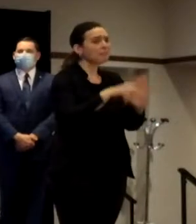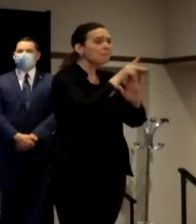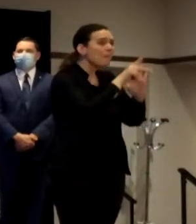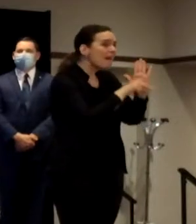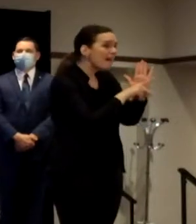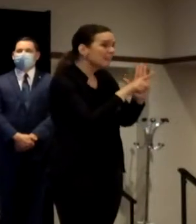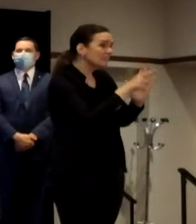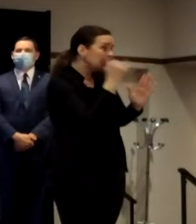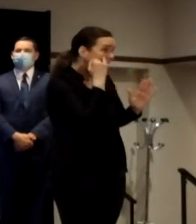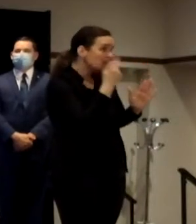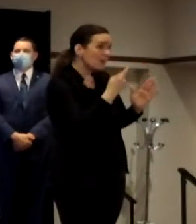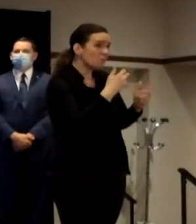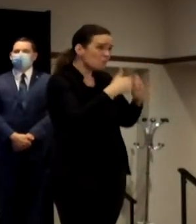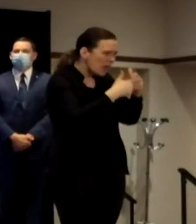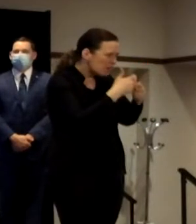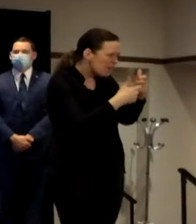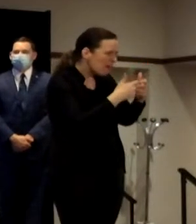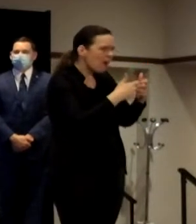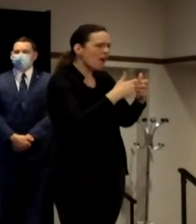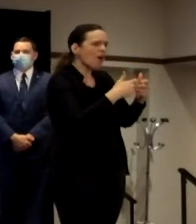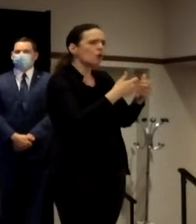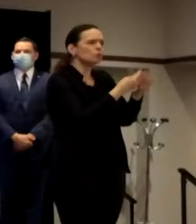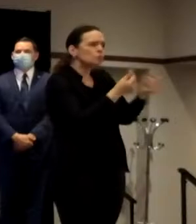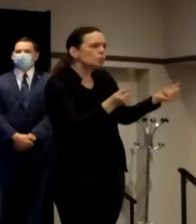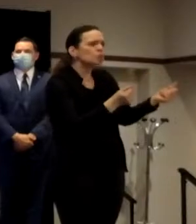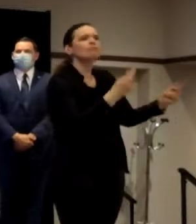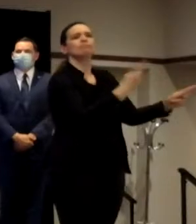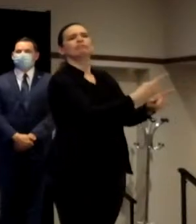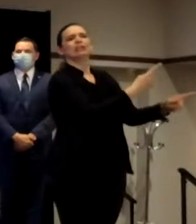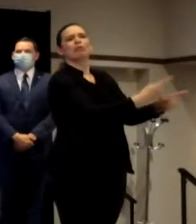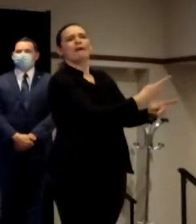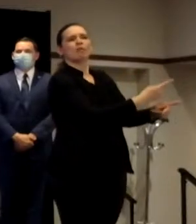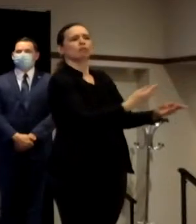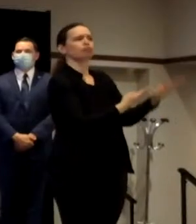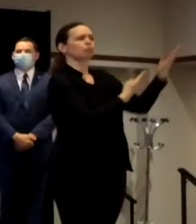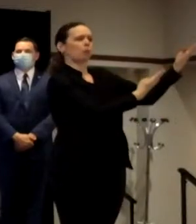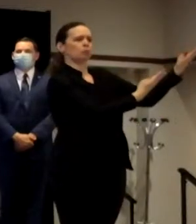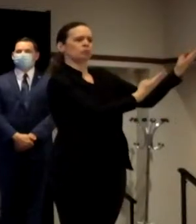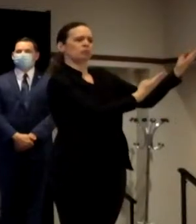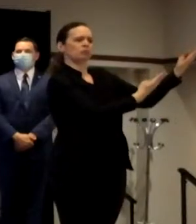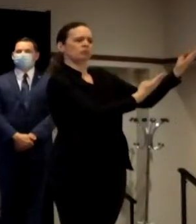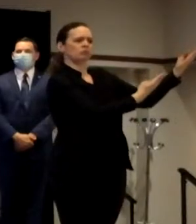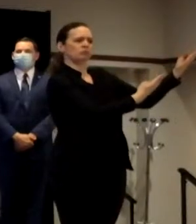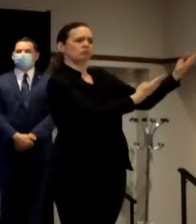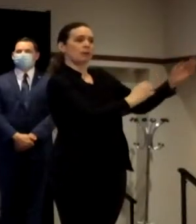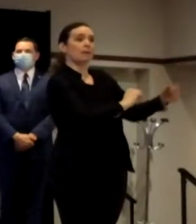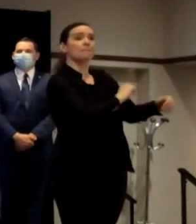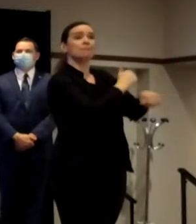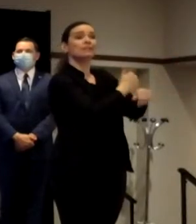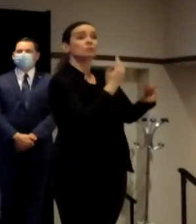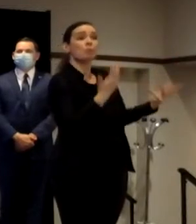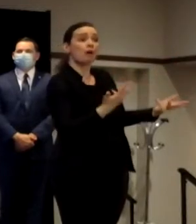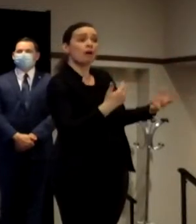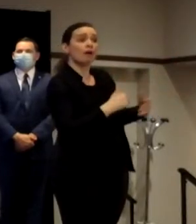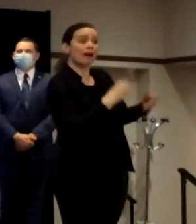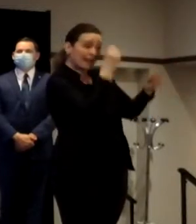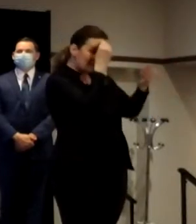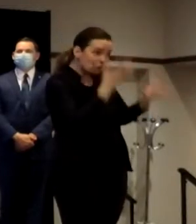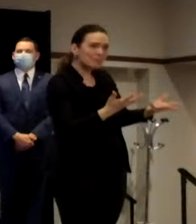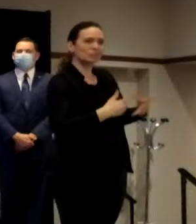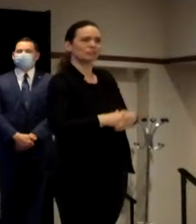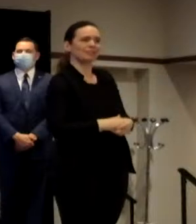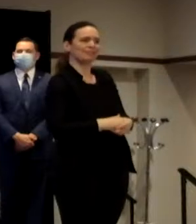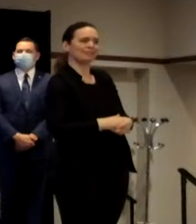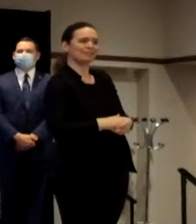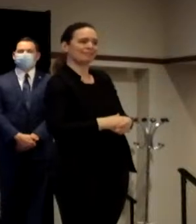to identify some good solution based on the evidence. And I did not take it lightly. It's not that You know, I had to think